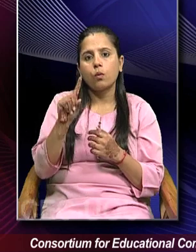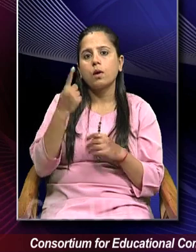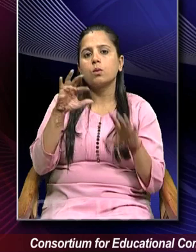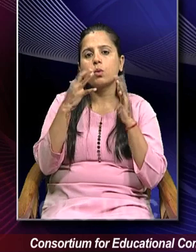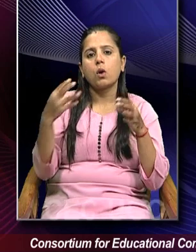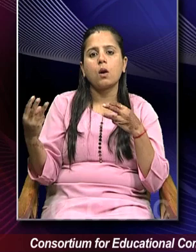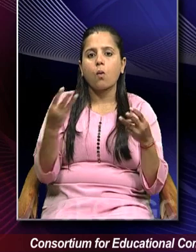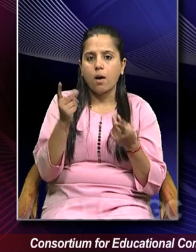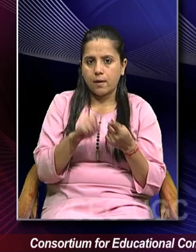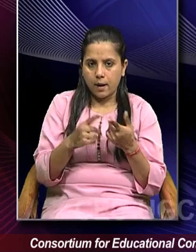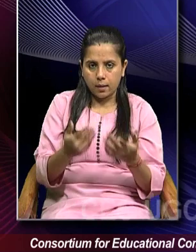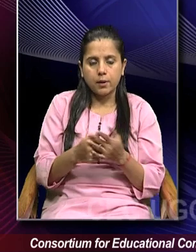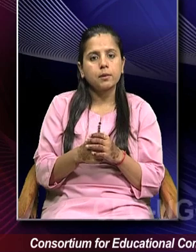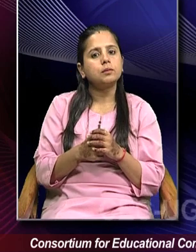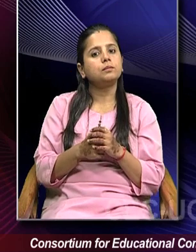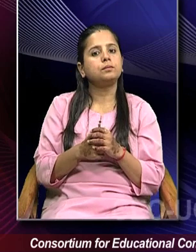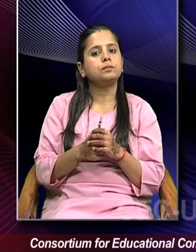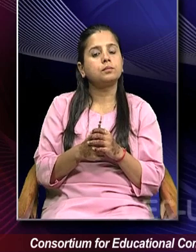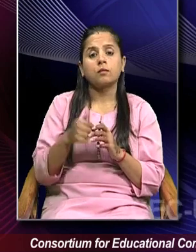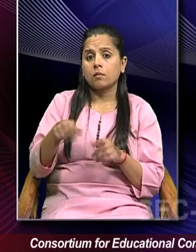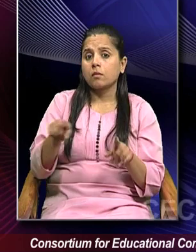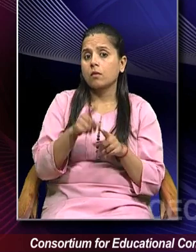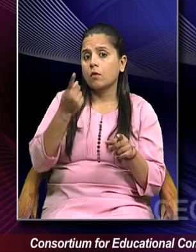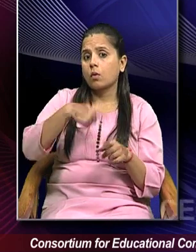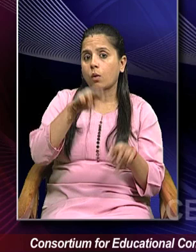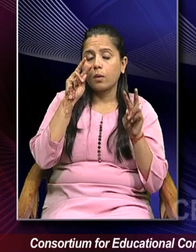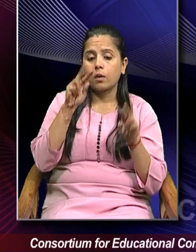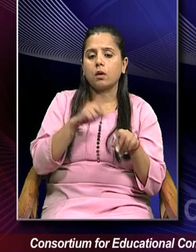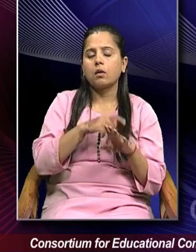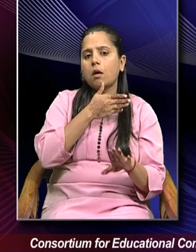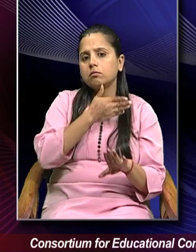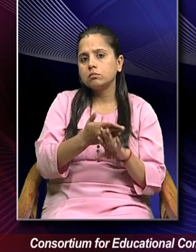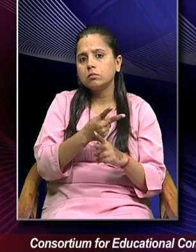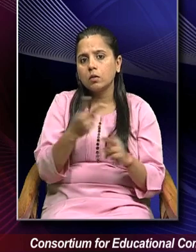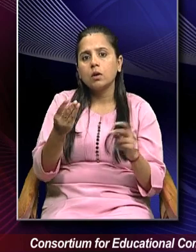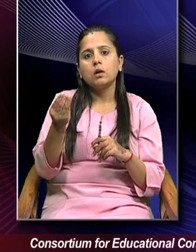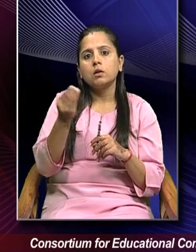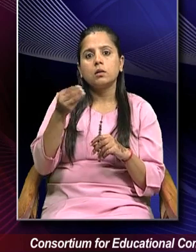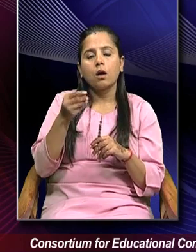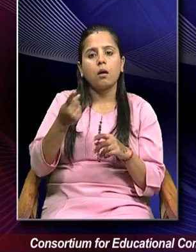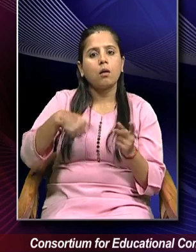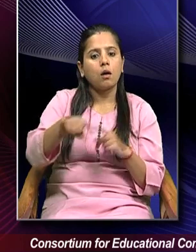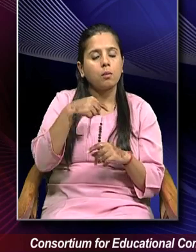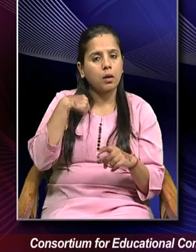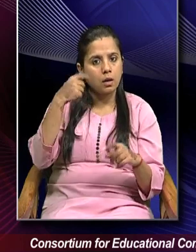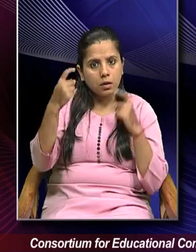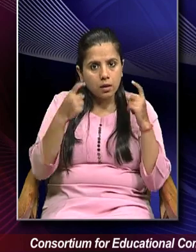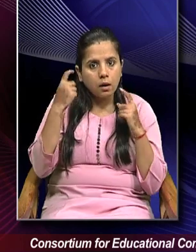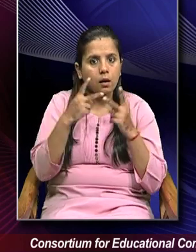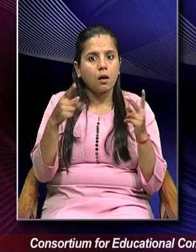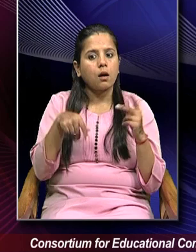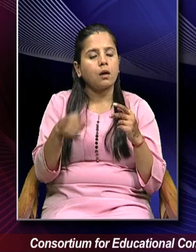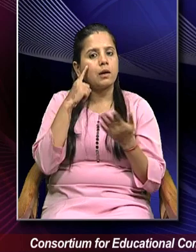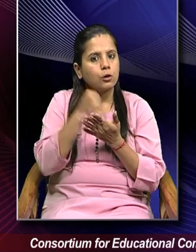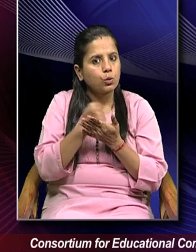War. And we see that how over a period of time some kind of a deliberate attempt